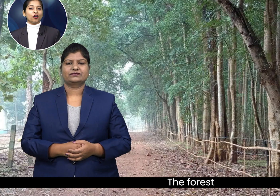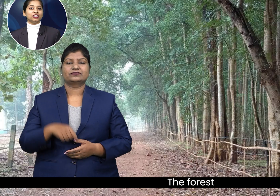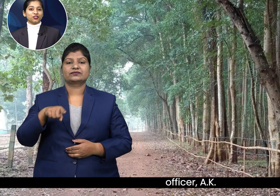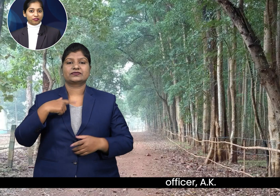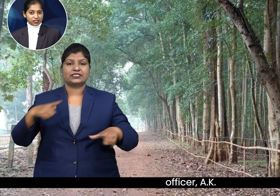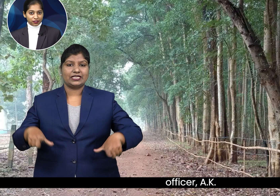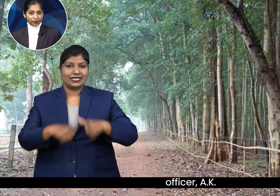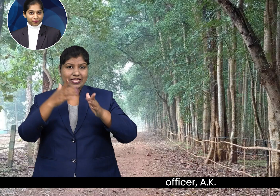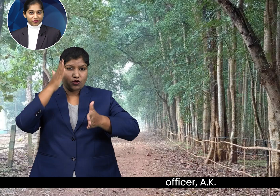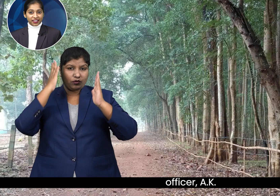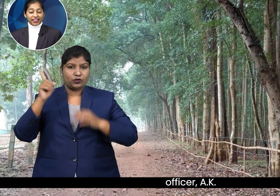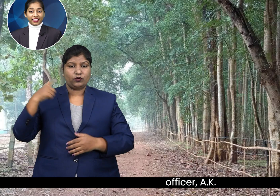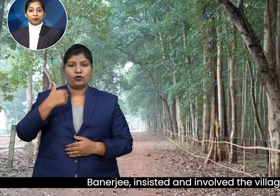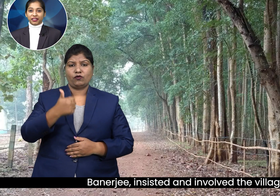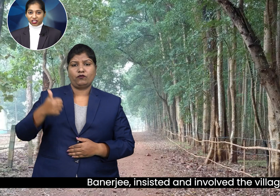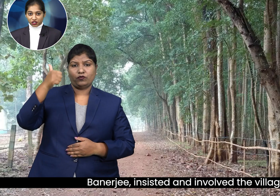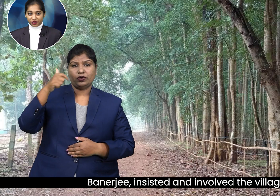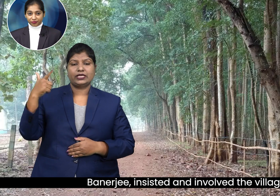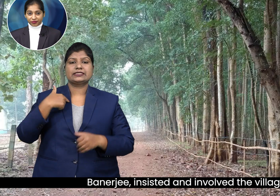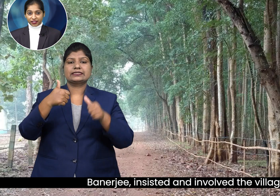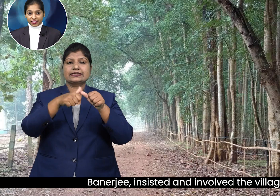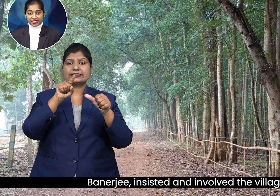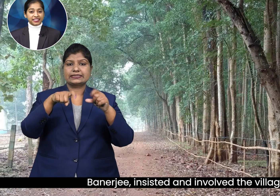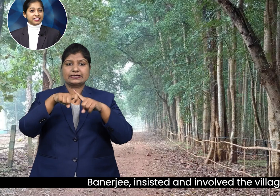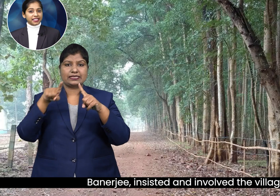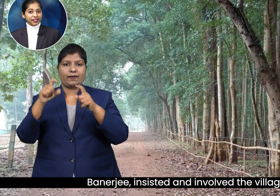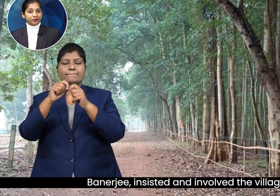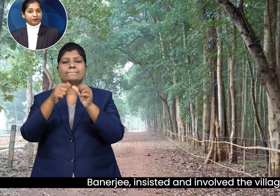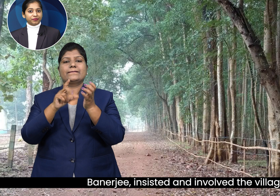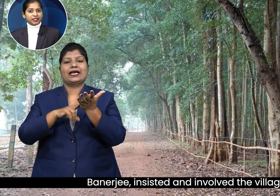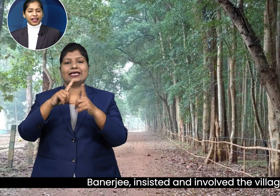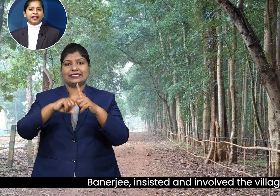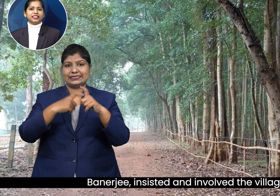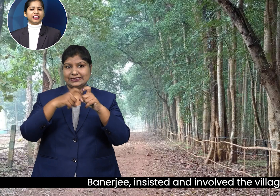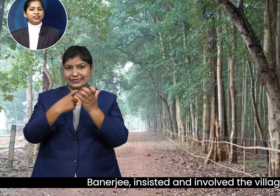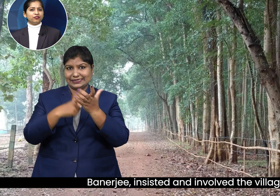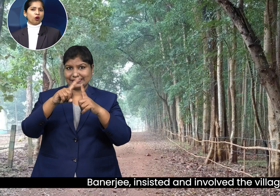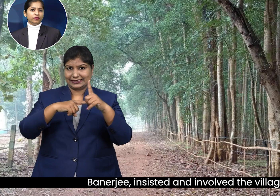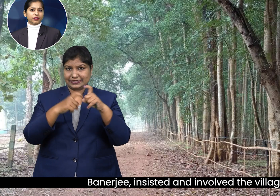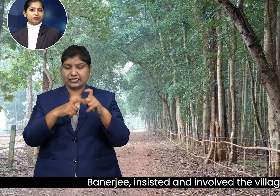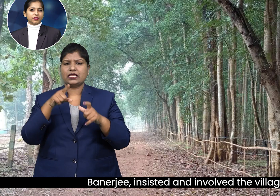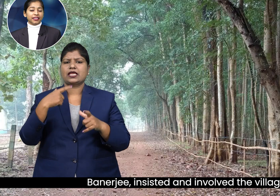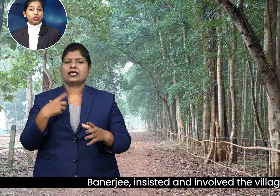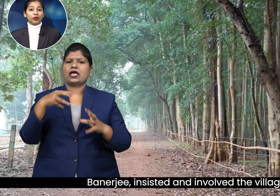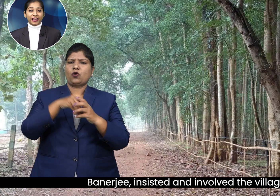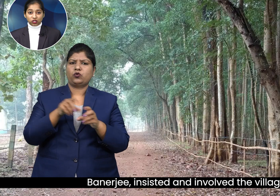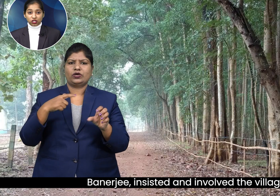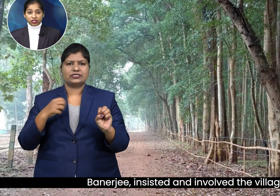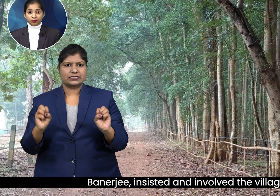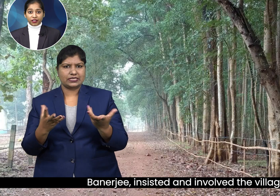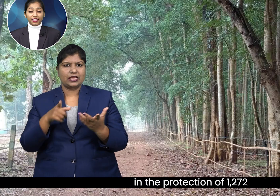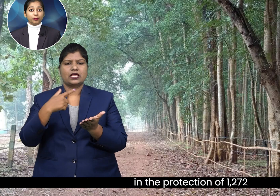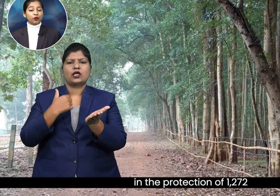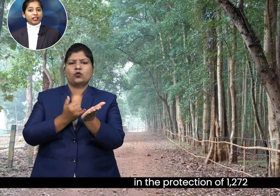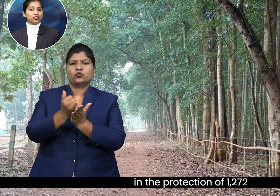The forest officer A.K. Banerjee insisted and involved in the